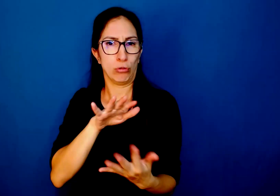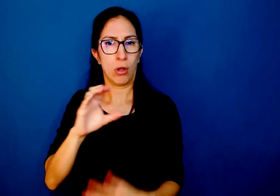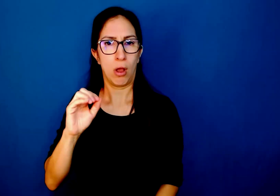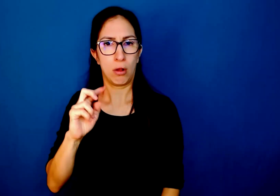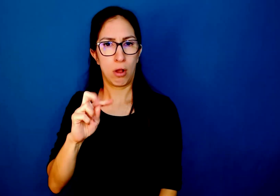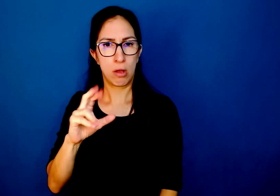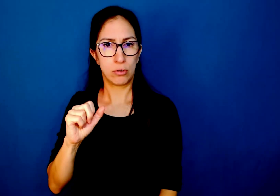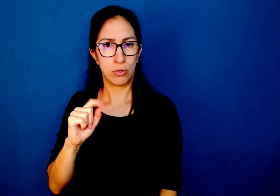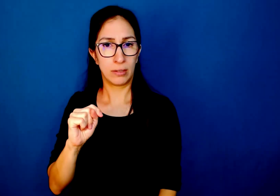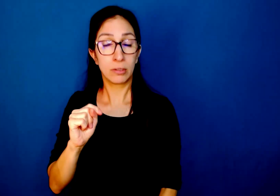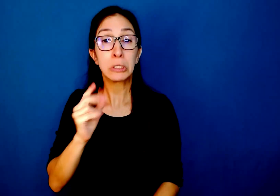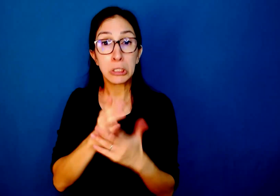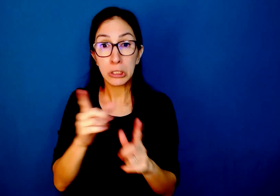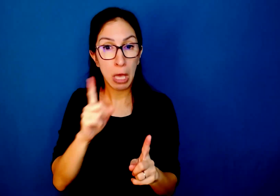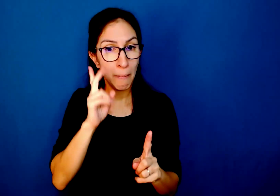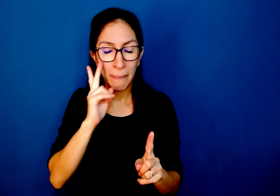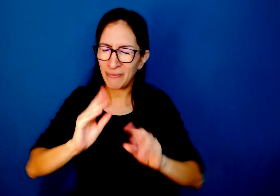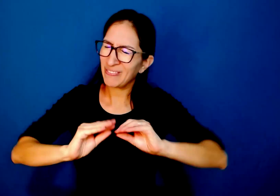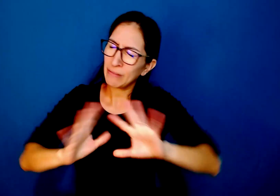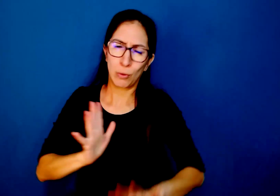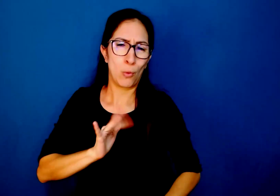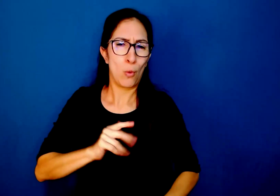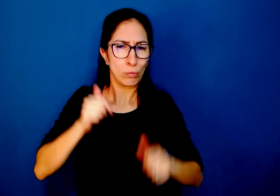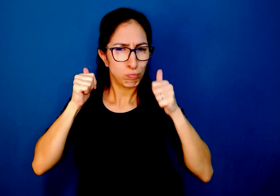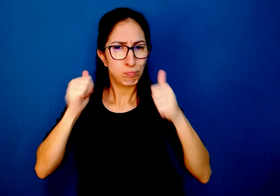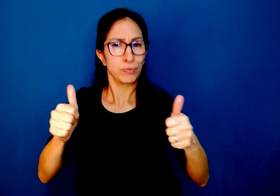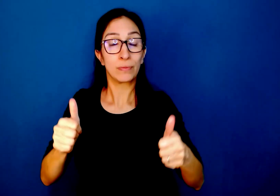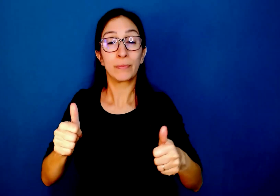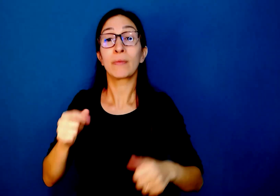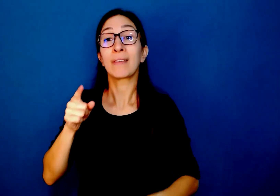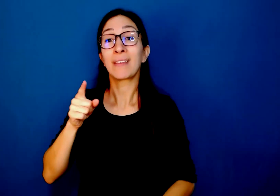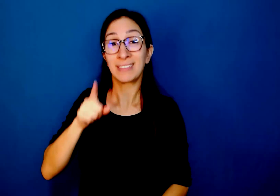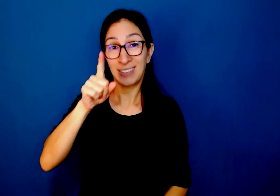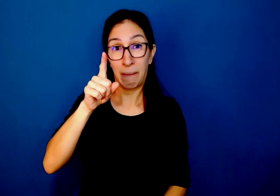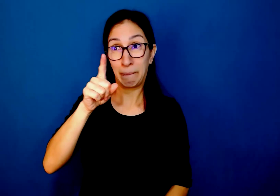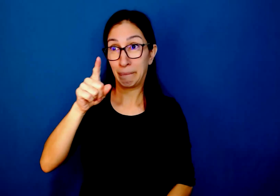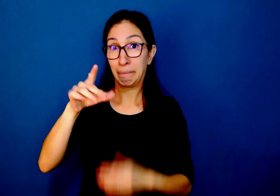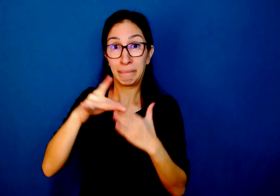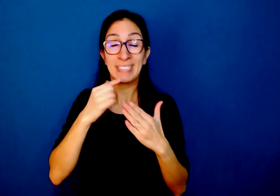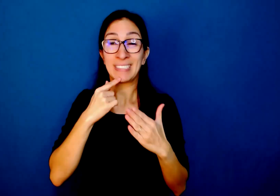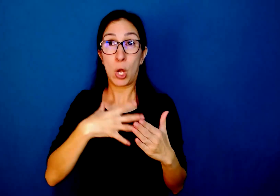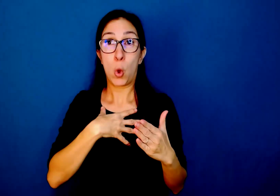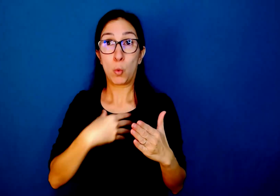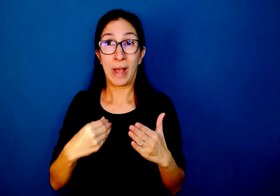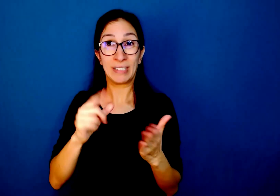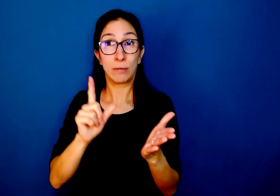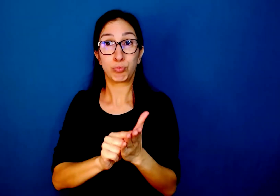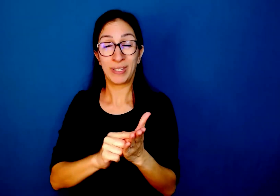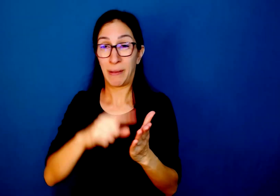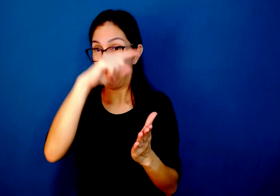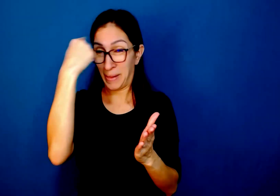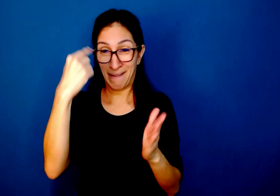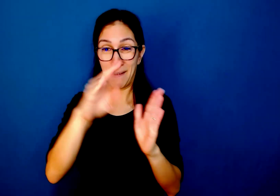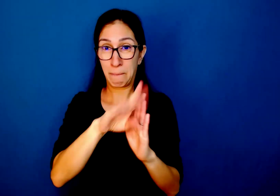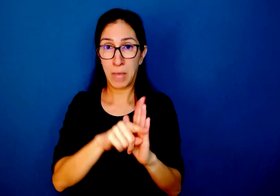areas here that are great. In the top navigation, white text on a black background is as good as you can get.